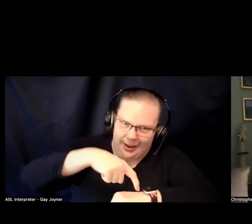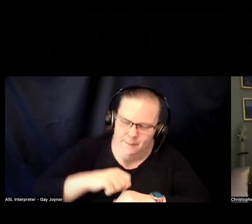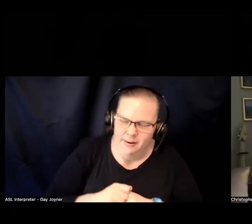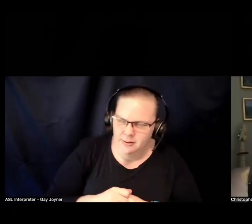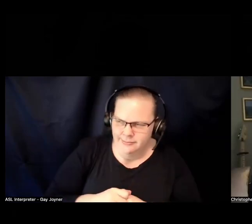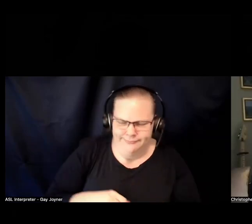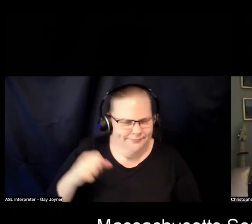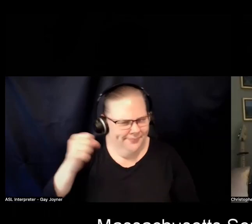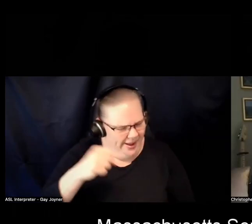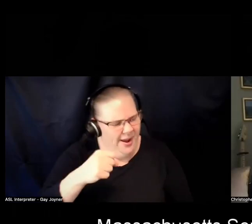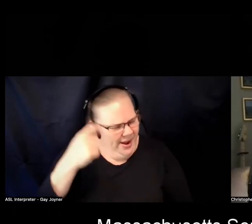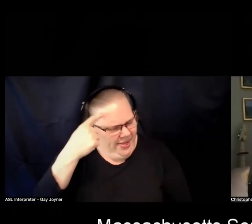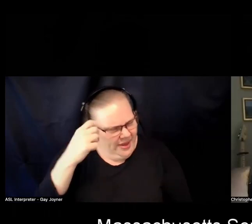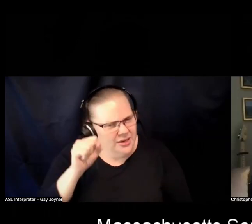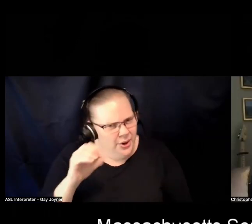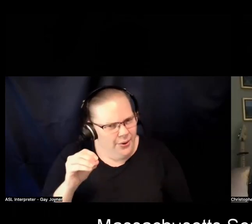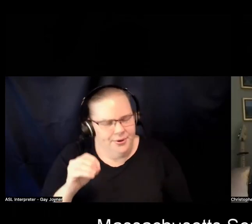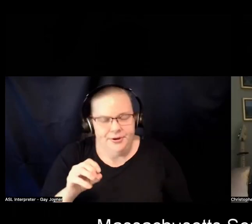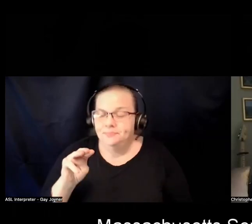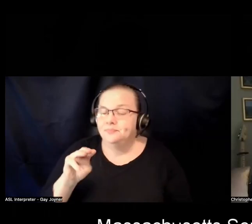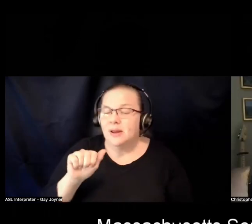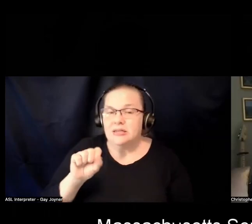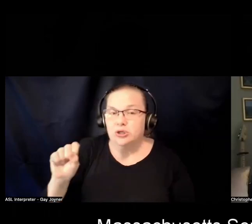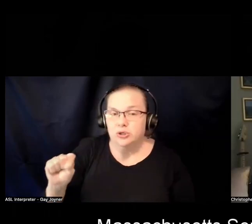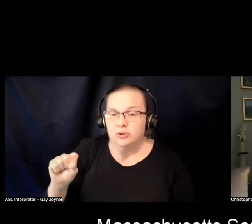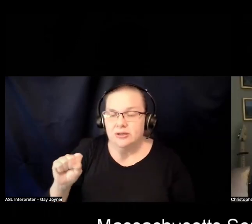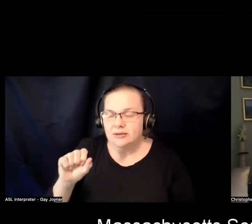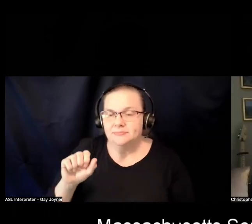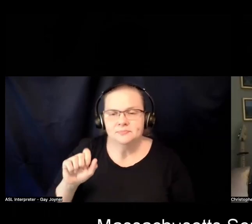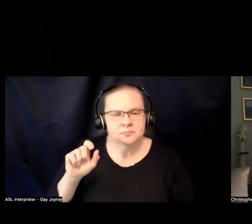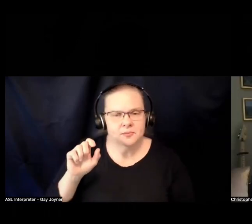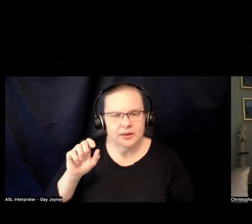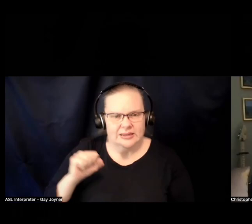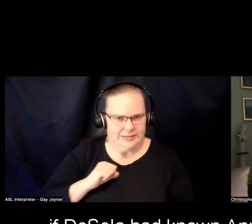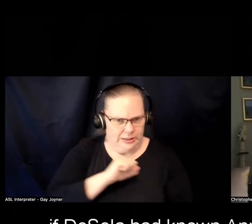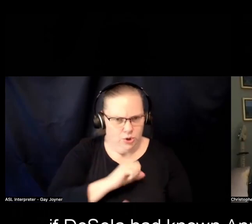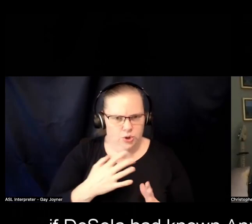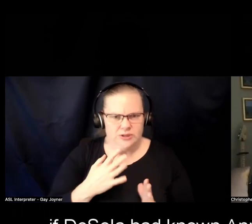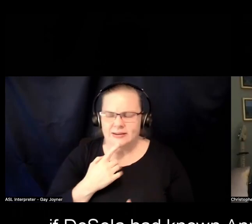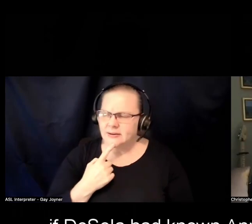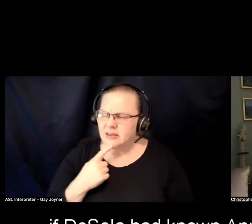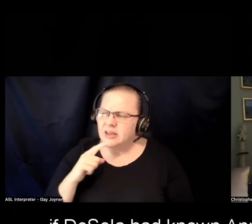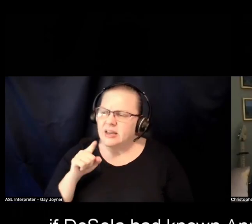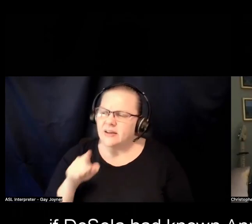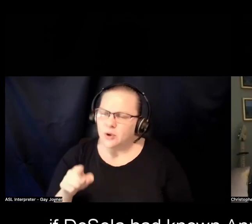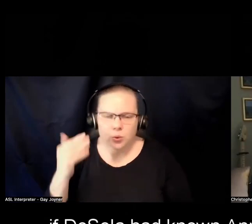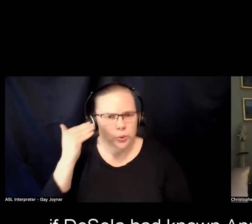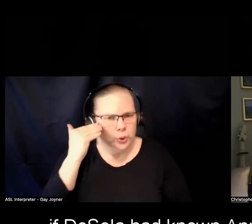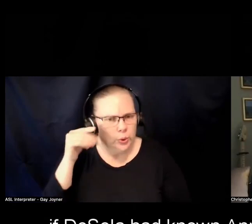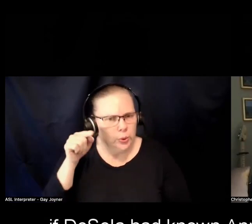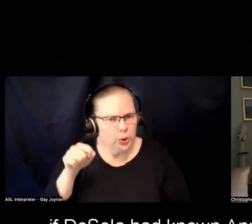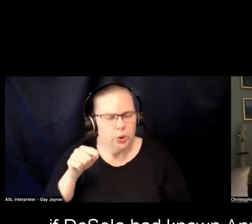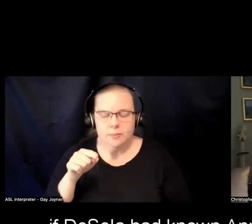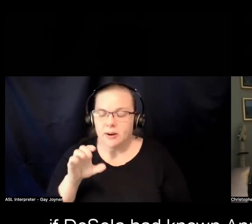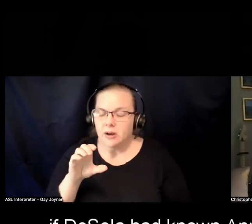so. Massachusetts Senator Leverett Saltonstall then wanted to know why, if DeSola had known Anna Rosenberg to be a